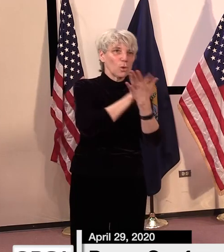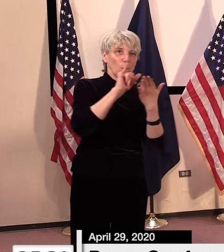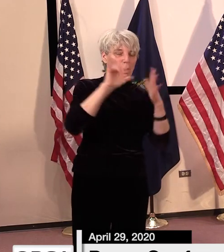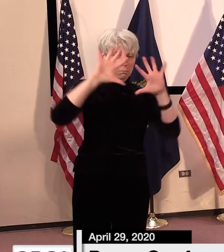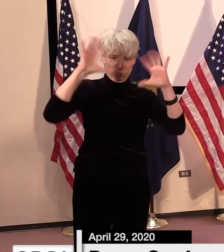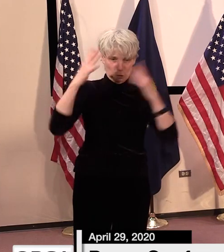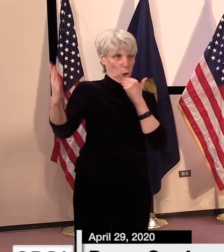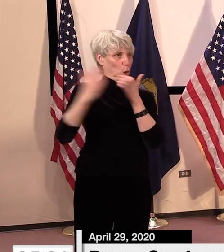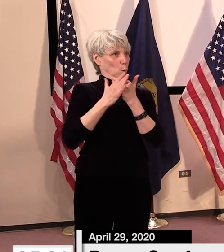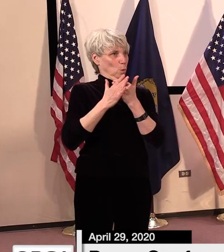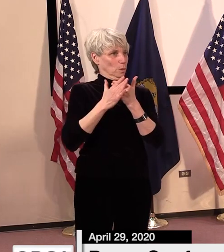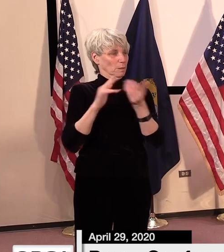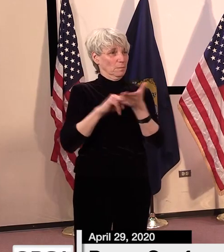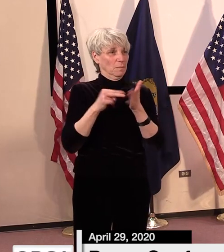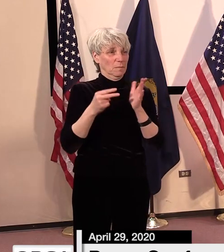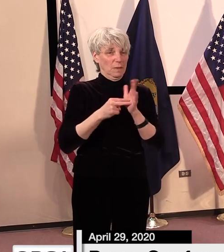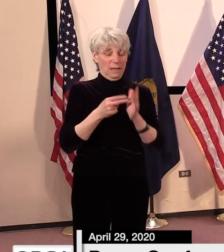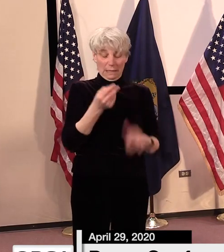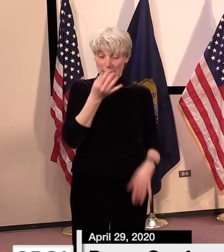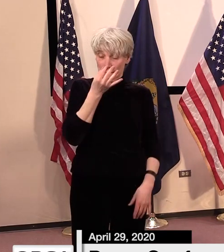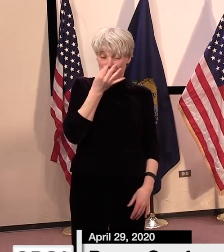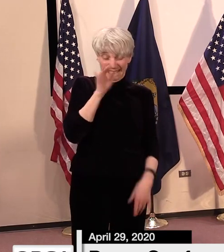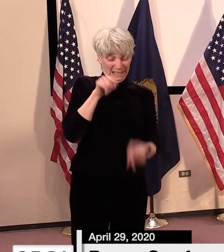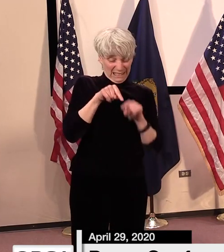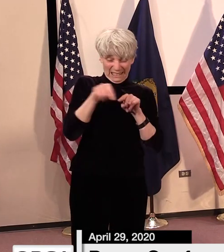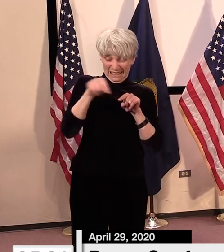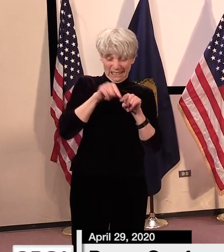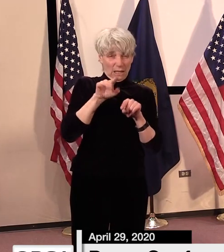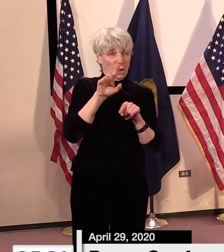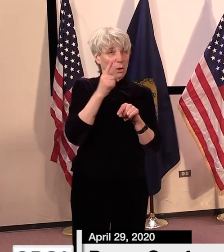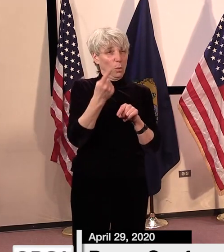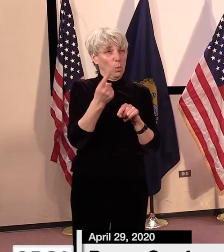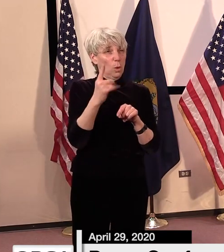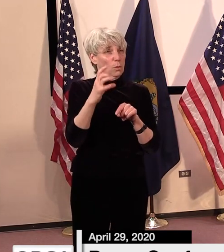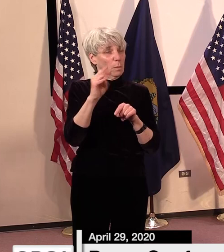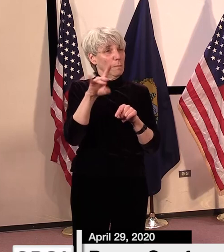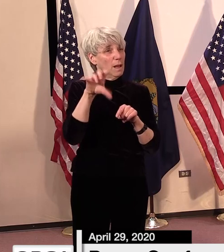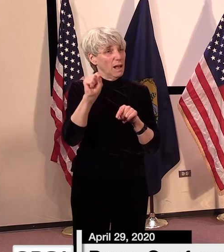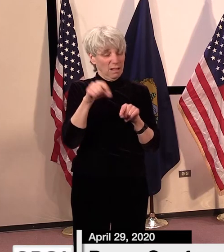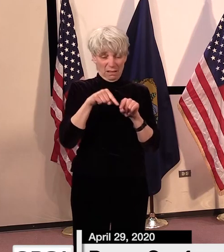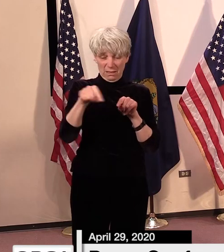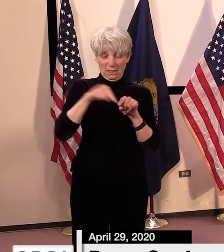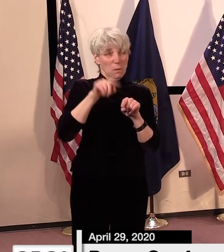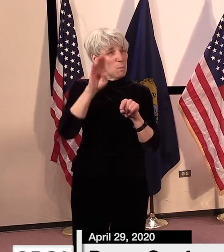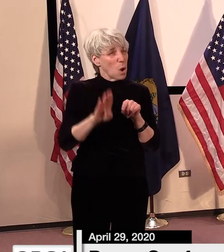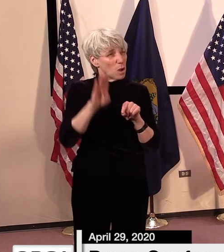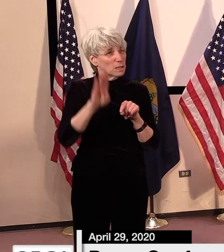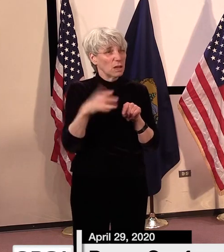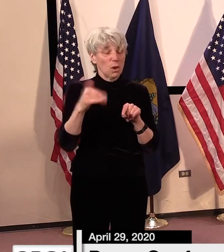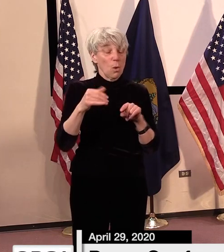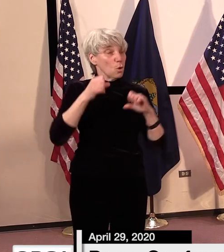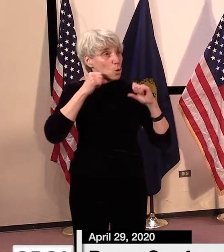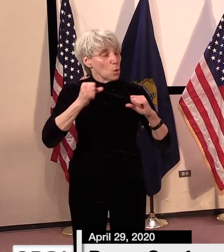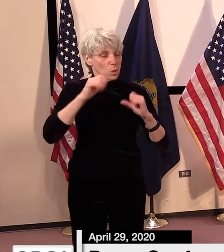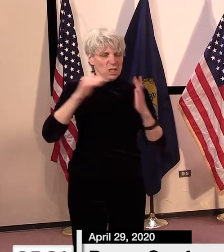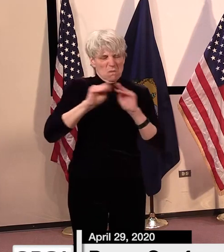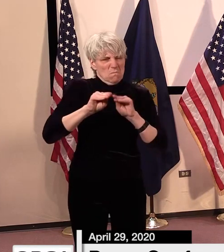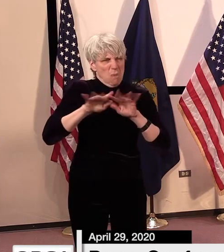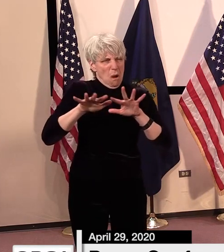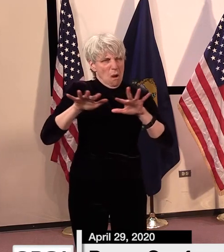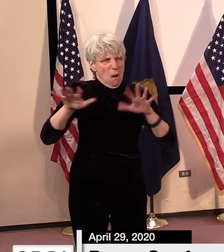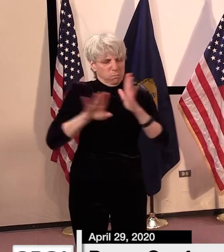less away from the epicenter right now, which is in the Massachusetts area, Boston area. They're still going through